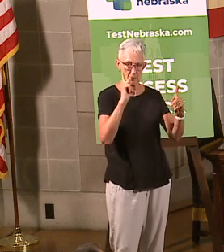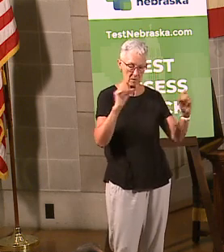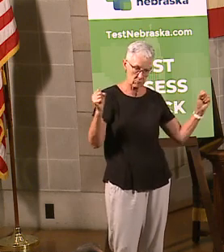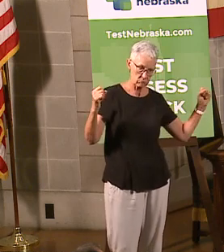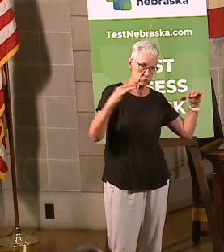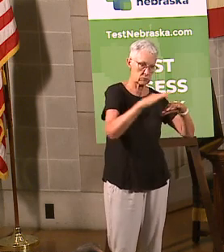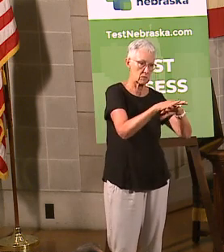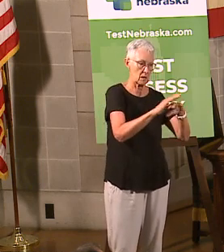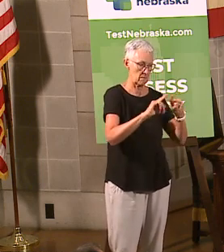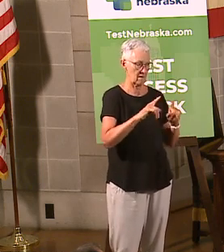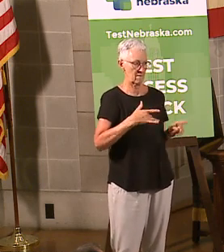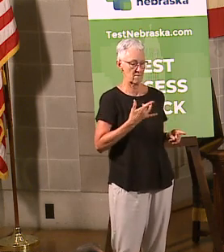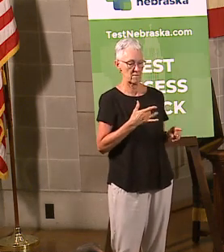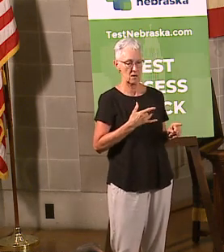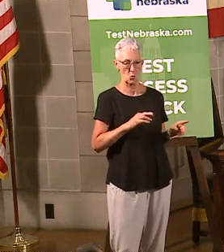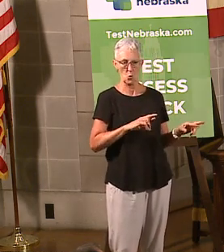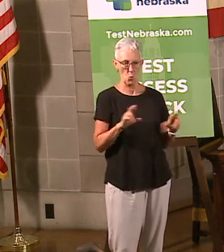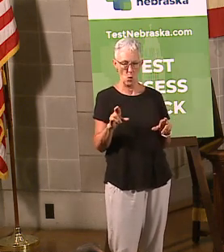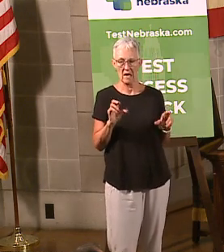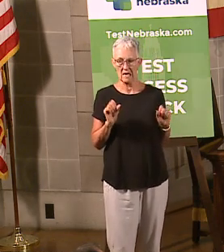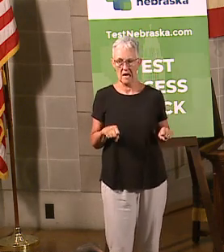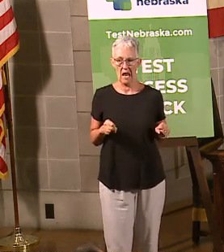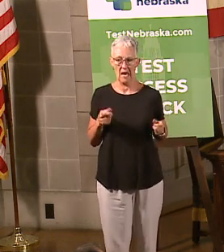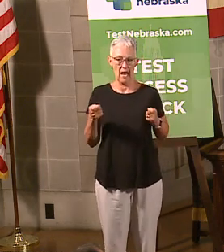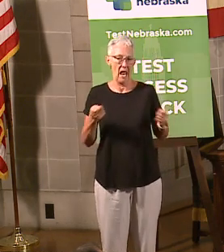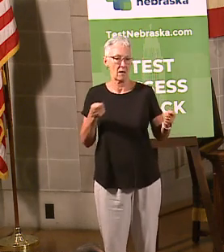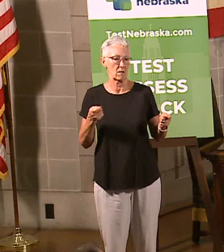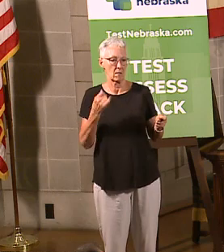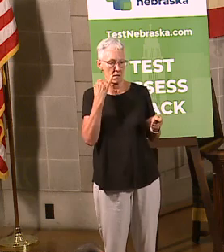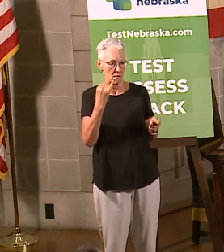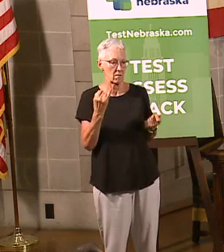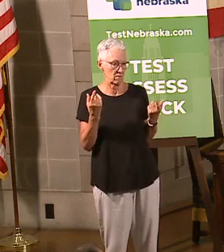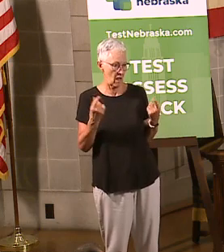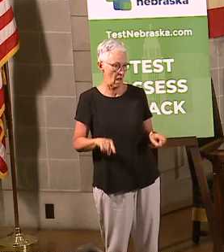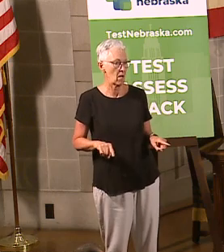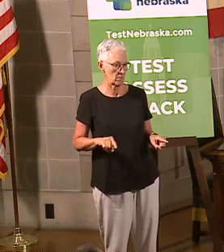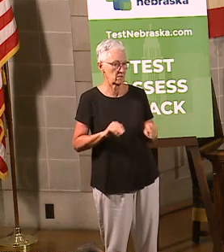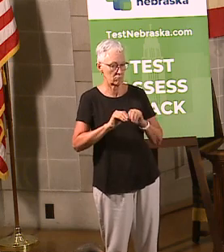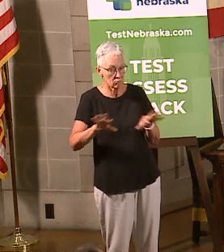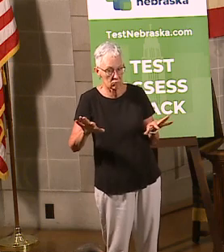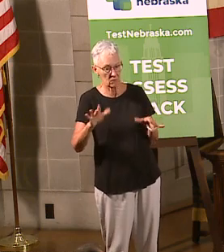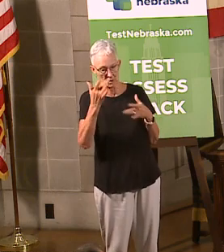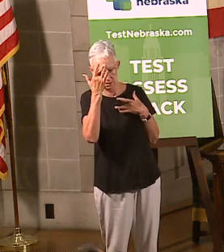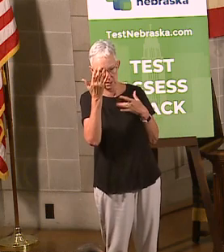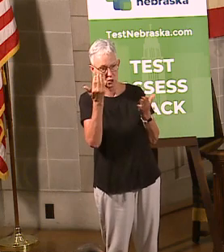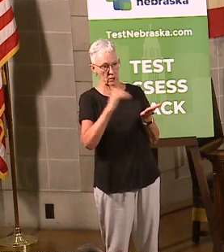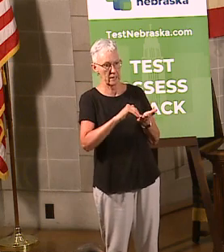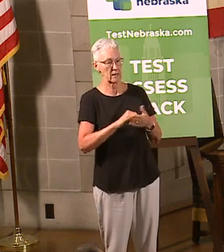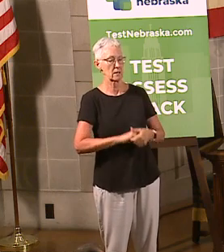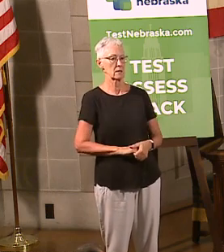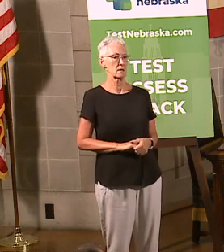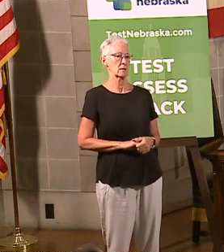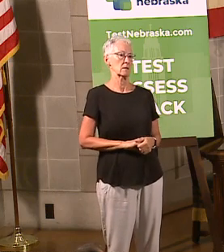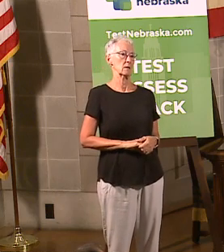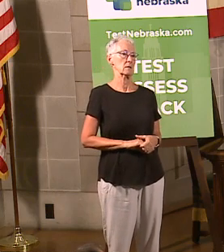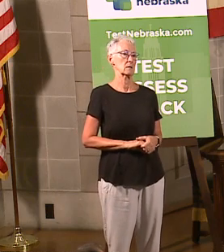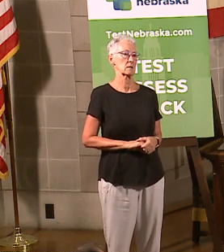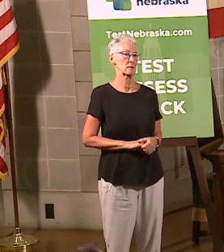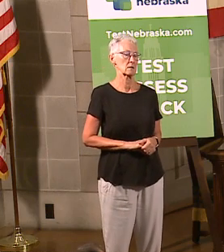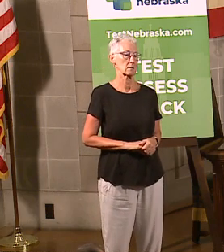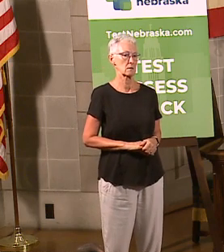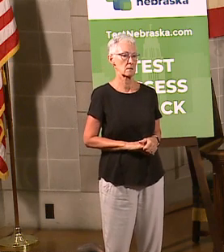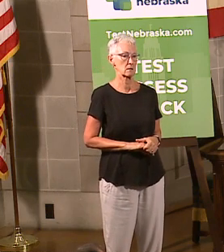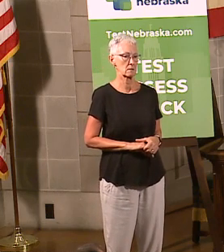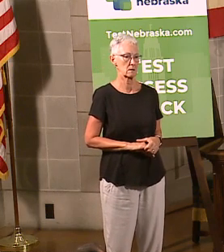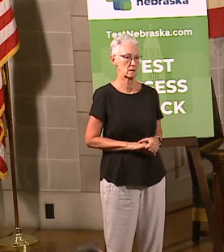to be able to handle it. Dakota County Star has a follow-up question. They want to, it is similar to the first one, but they want